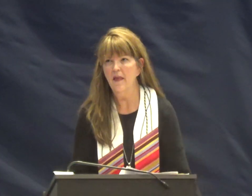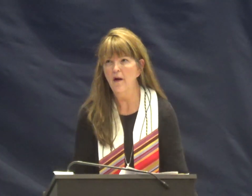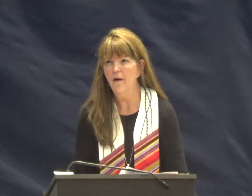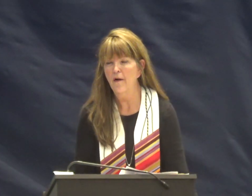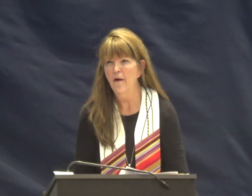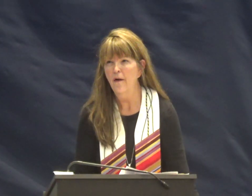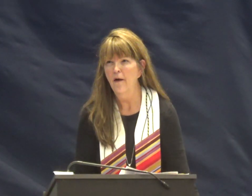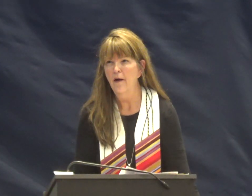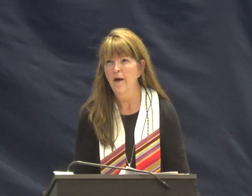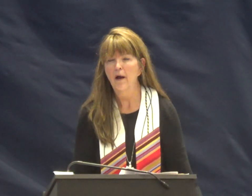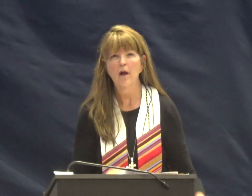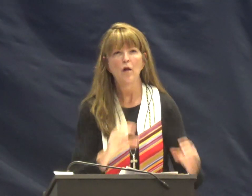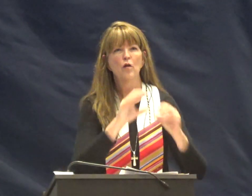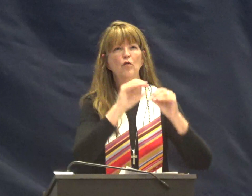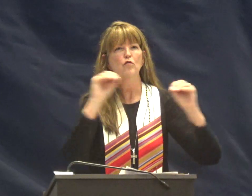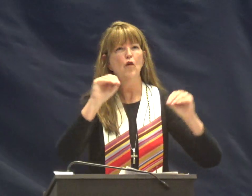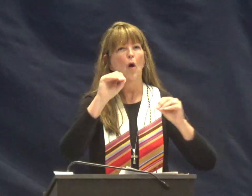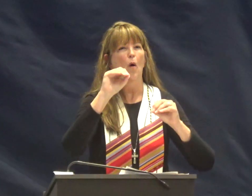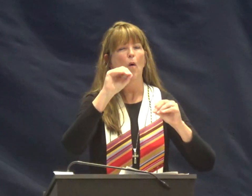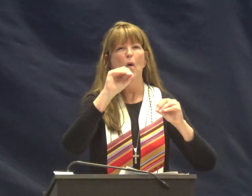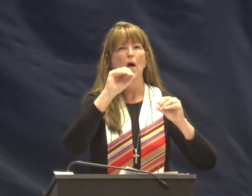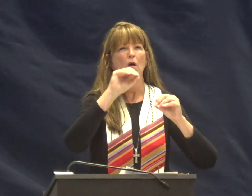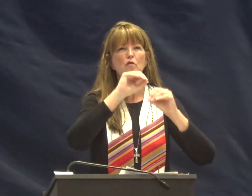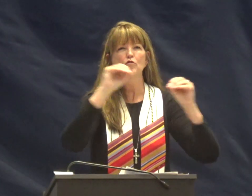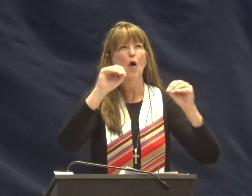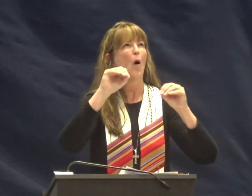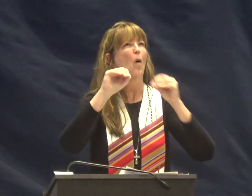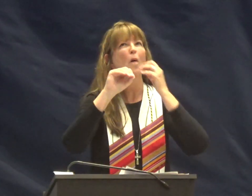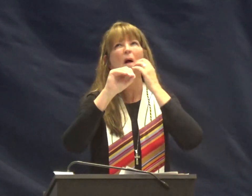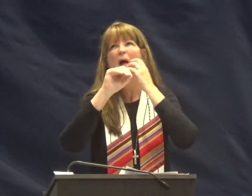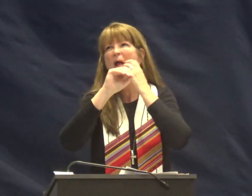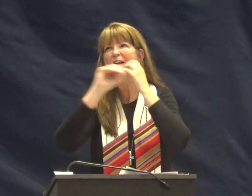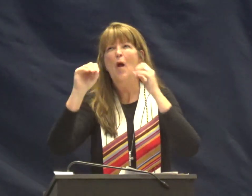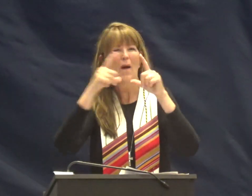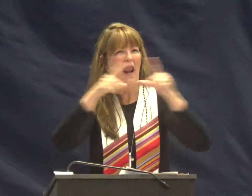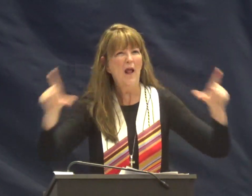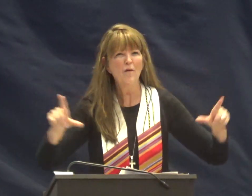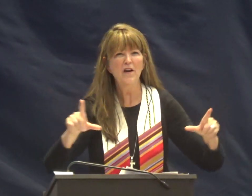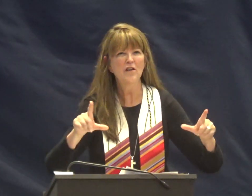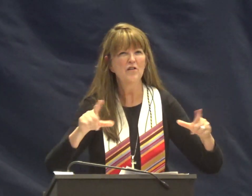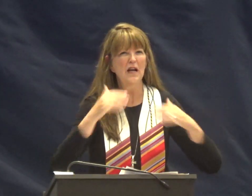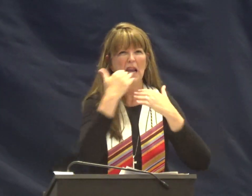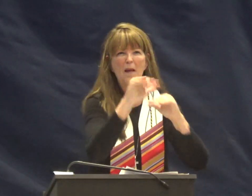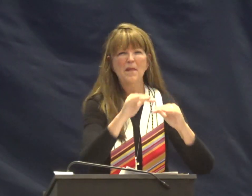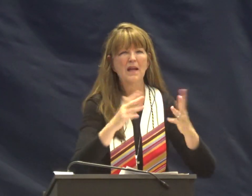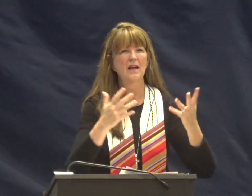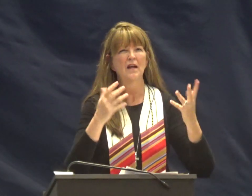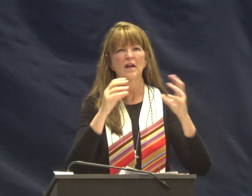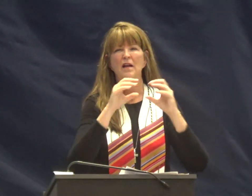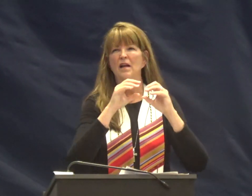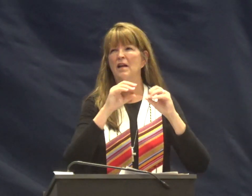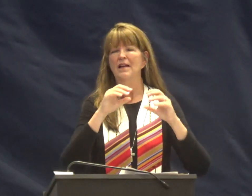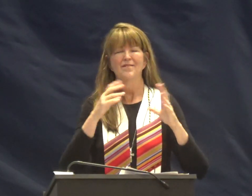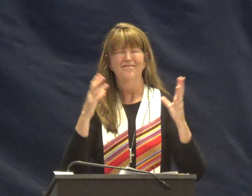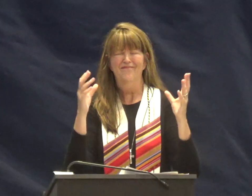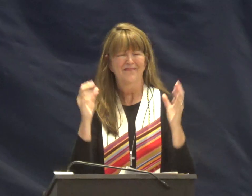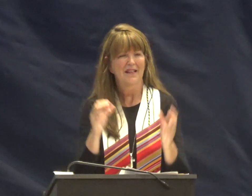There is no race of people in this God box. There is no language limitations in